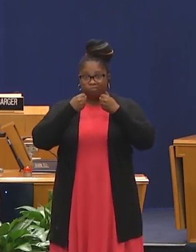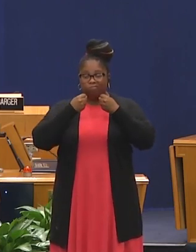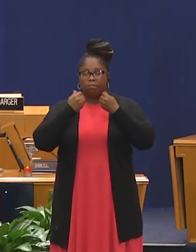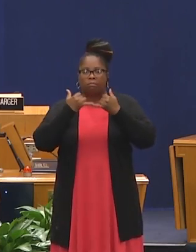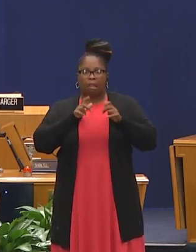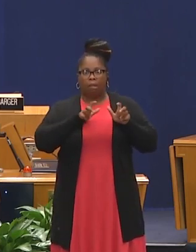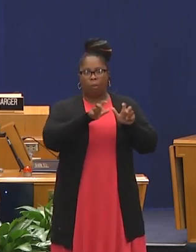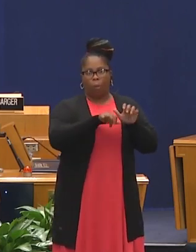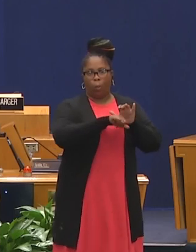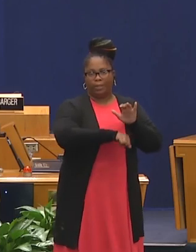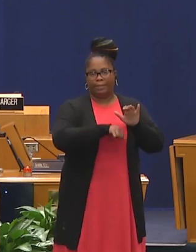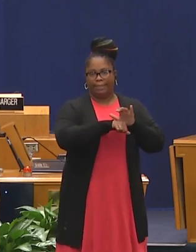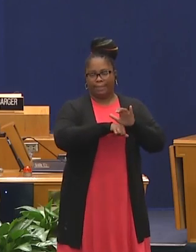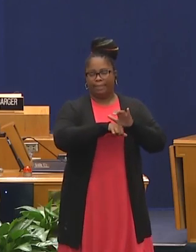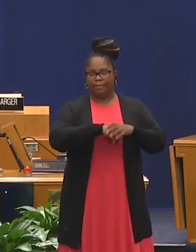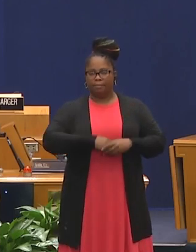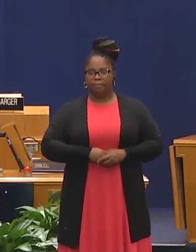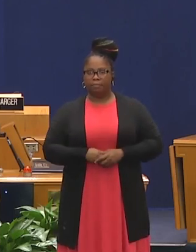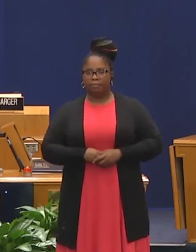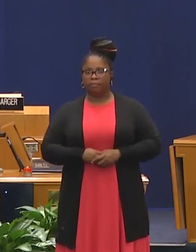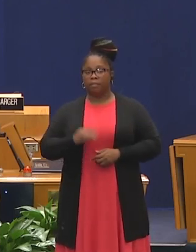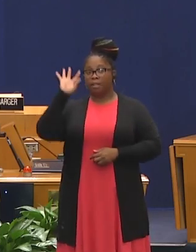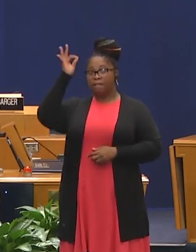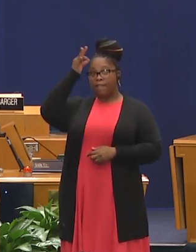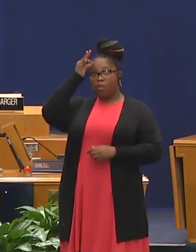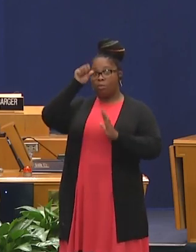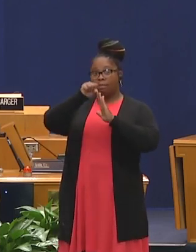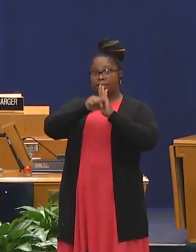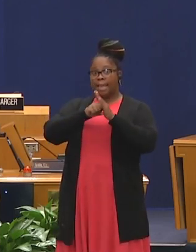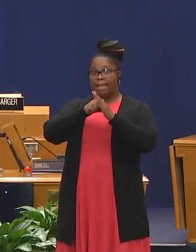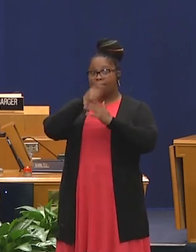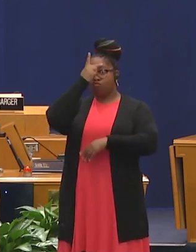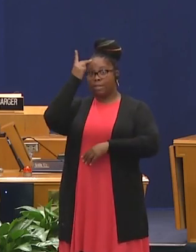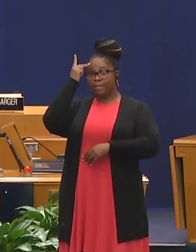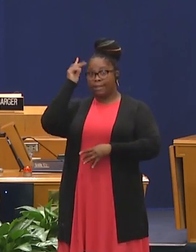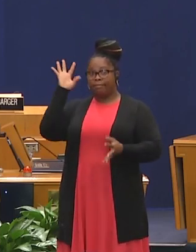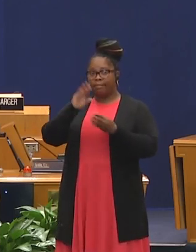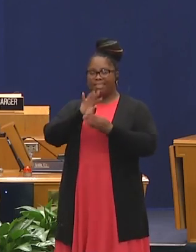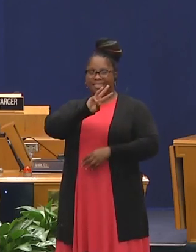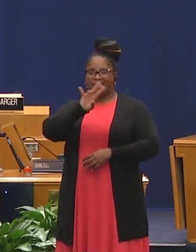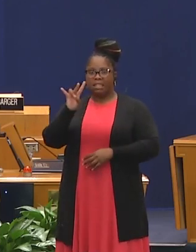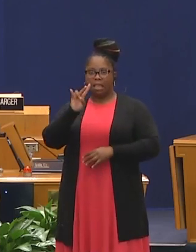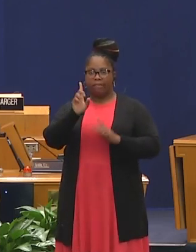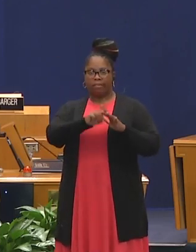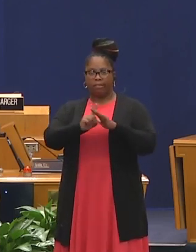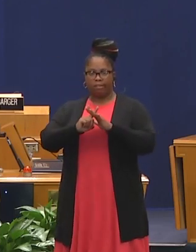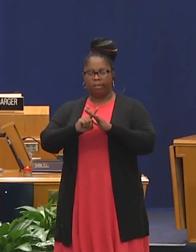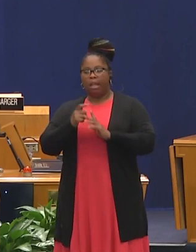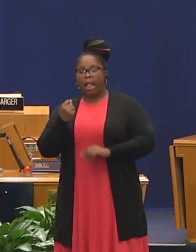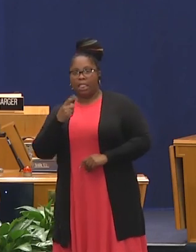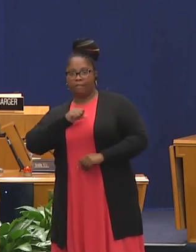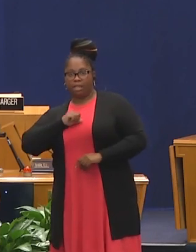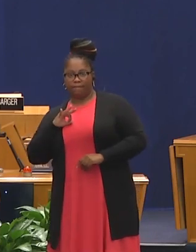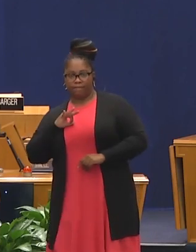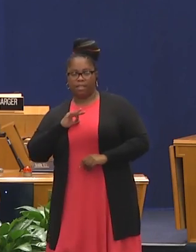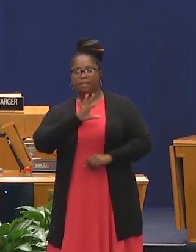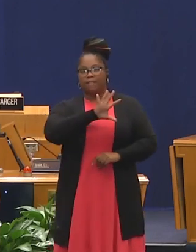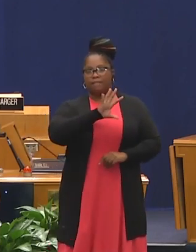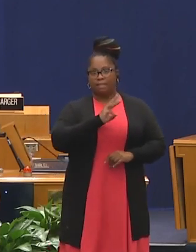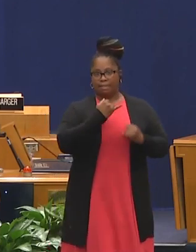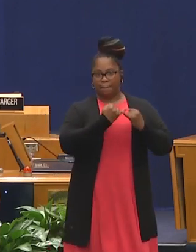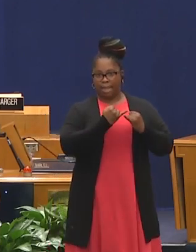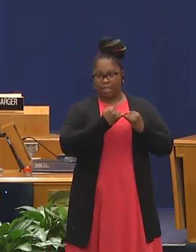are 67 cases in both our federal and state prisons. That's among that's 11 staff people and 56